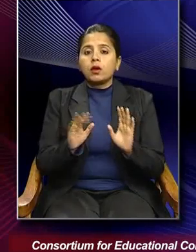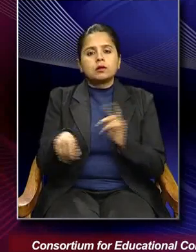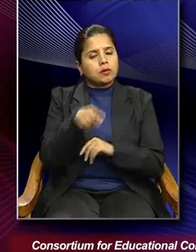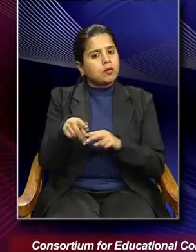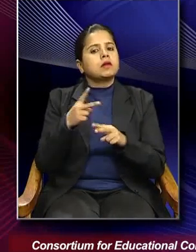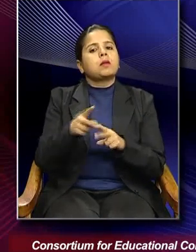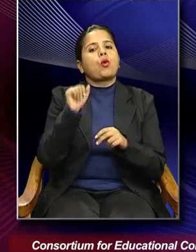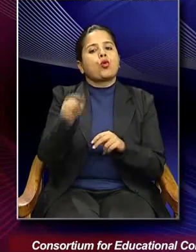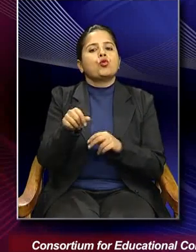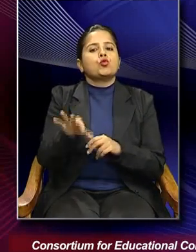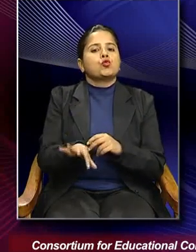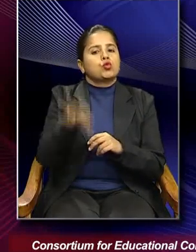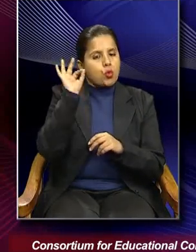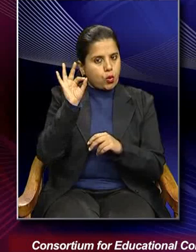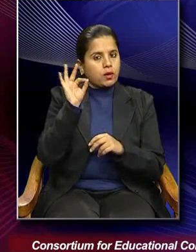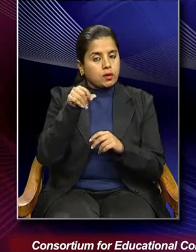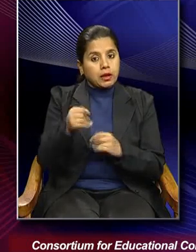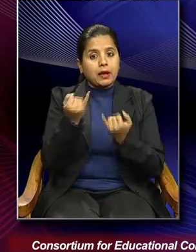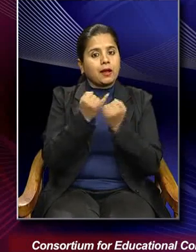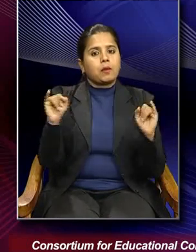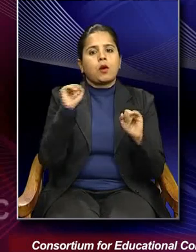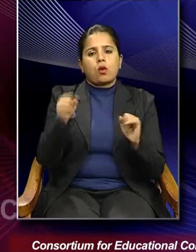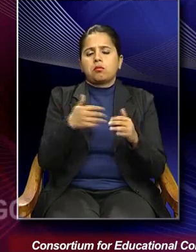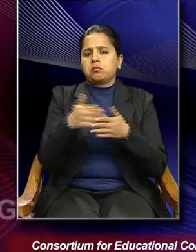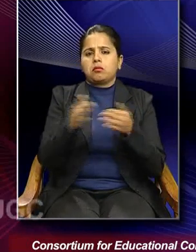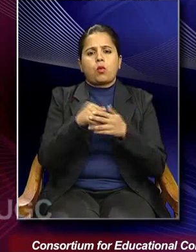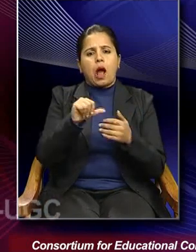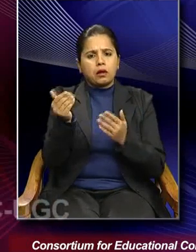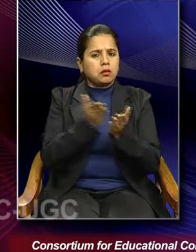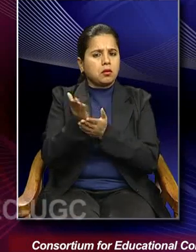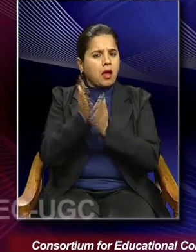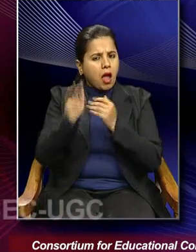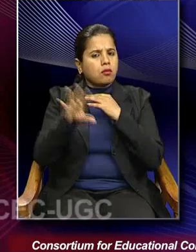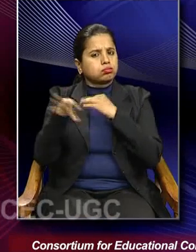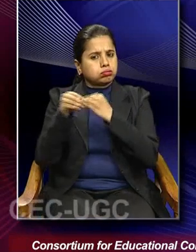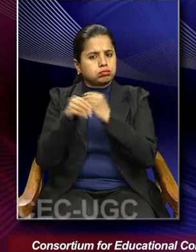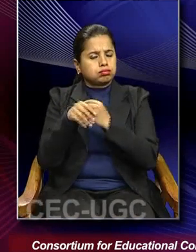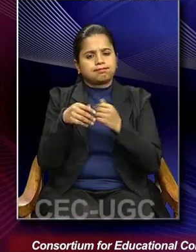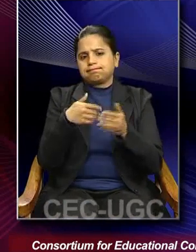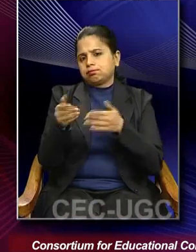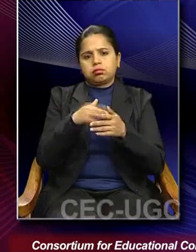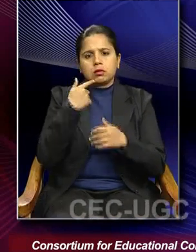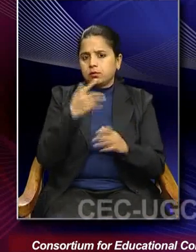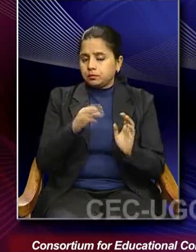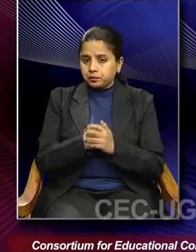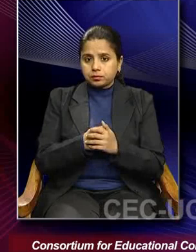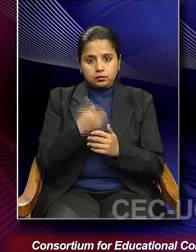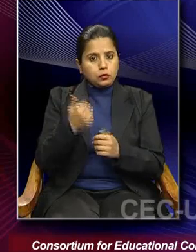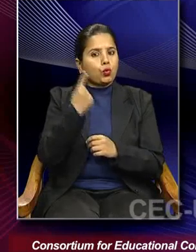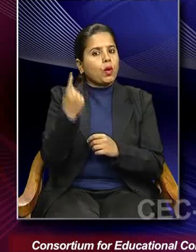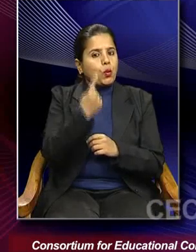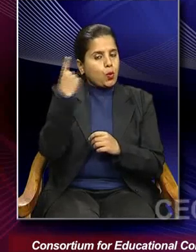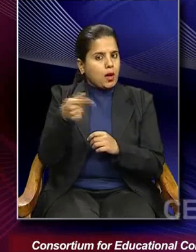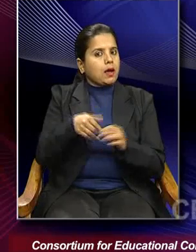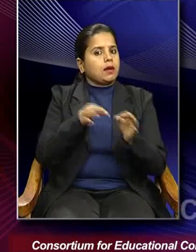in their choices and independence of irrelevant alternatives. Now we go by one to